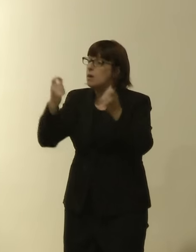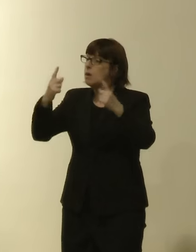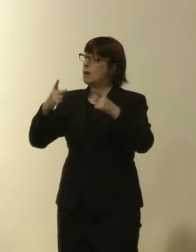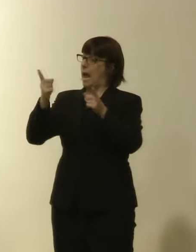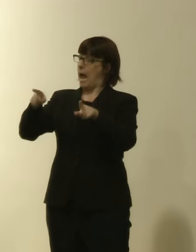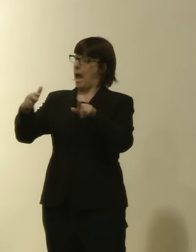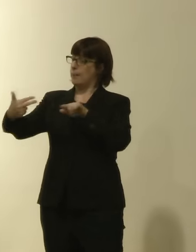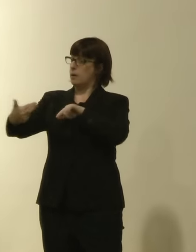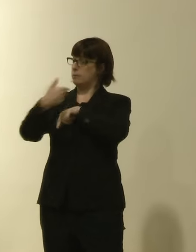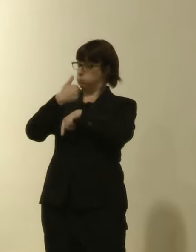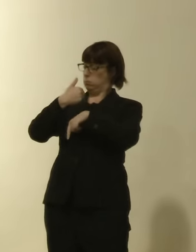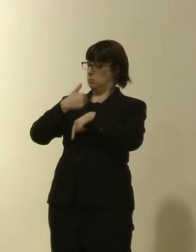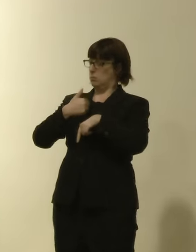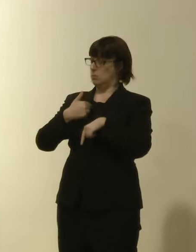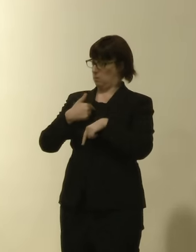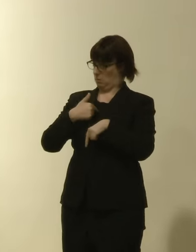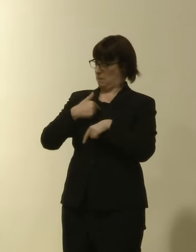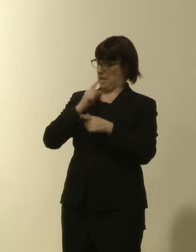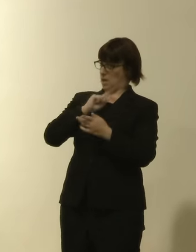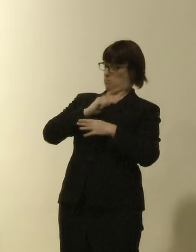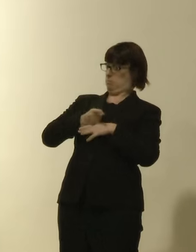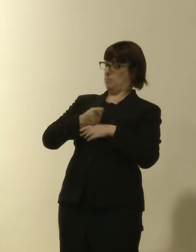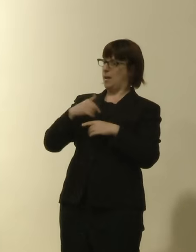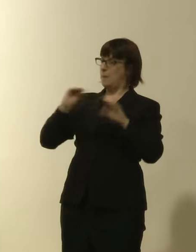to me, should have looked both ways before you crossed the street.